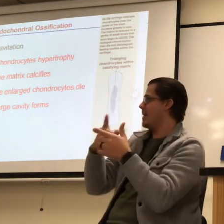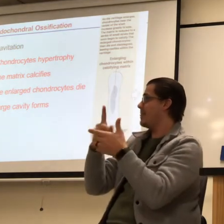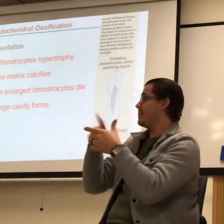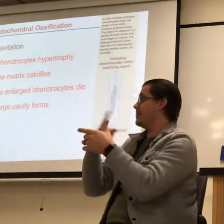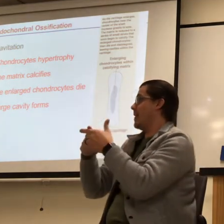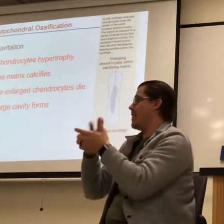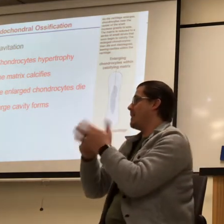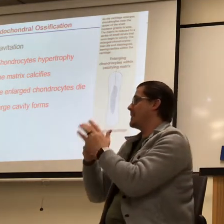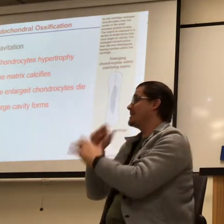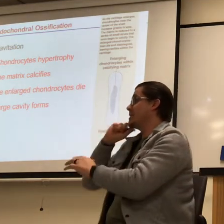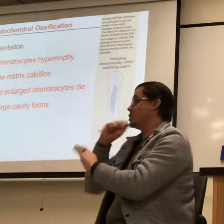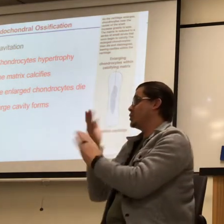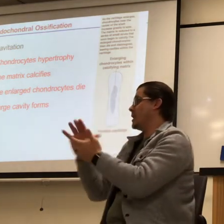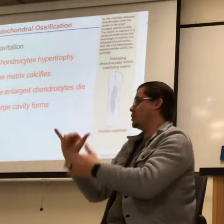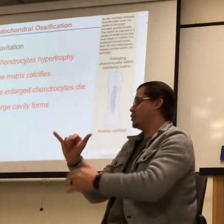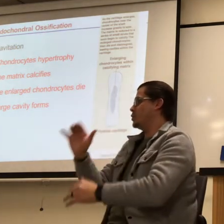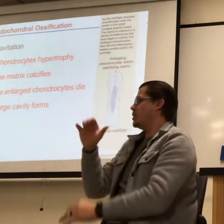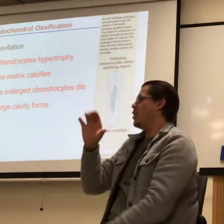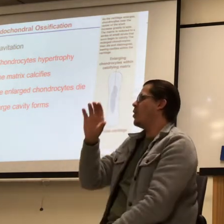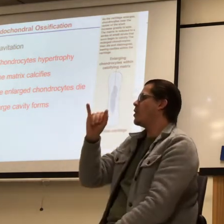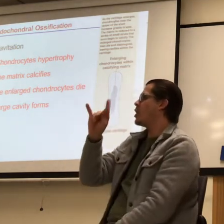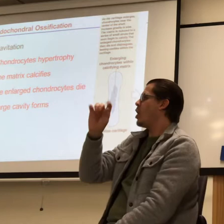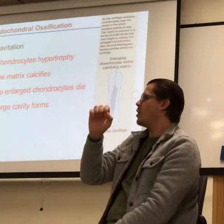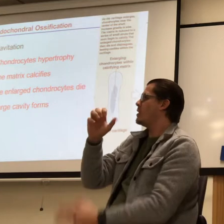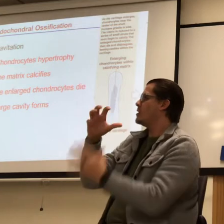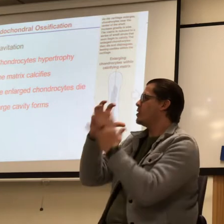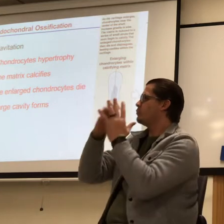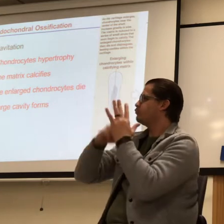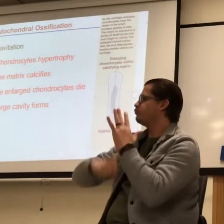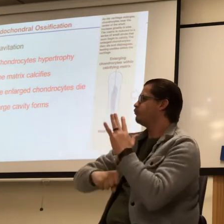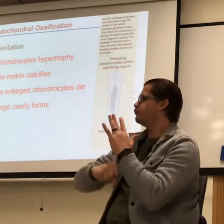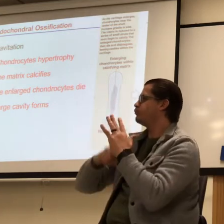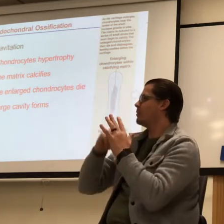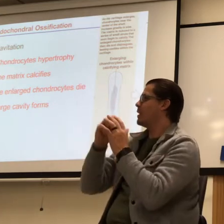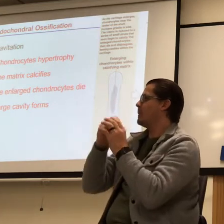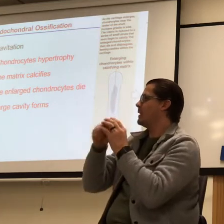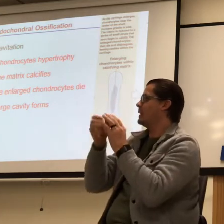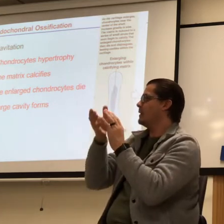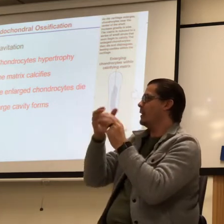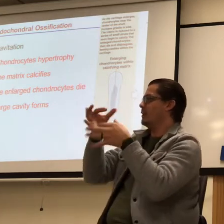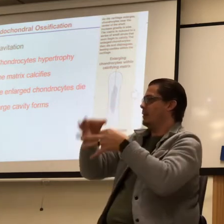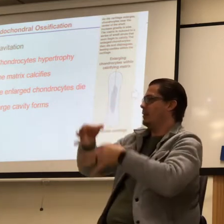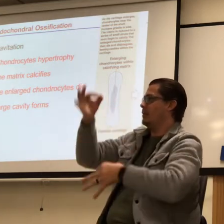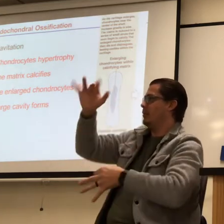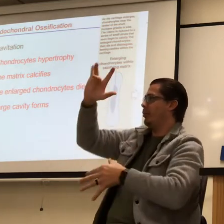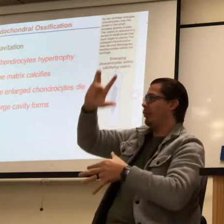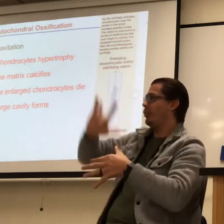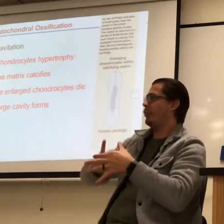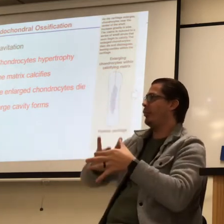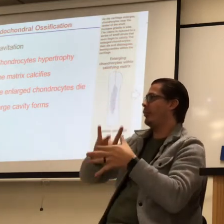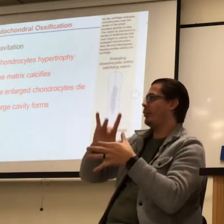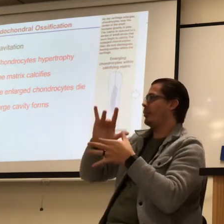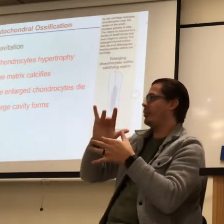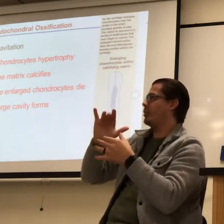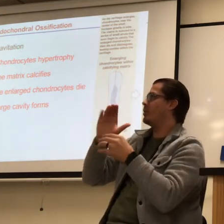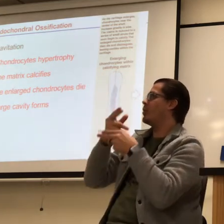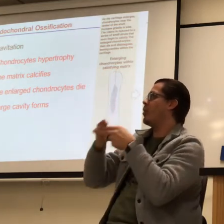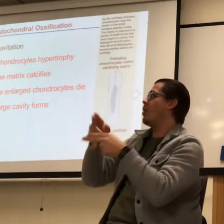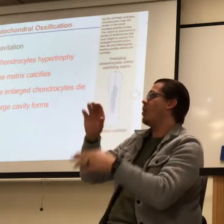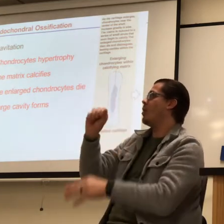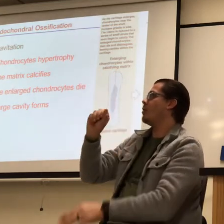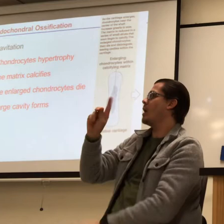why the cartilage disintegrates, creating a crater in the middle of the diaphysis called